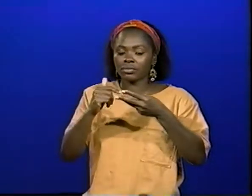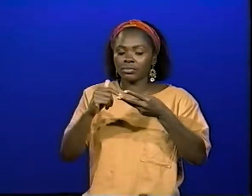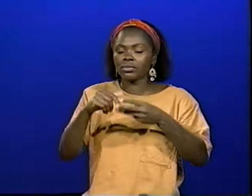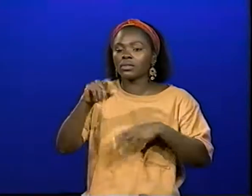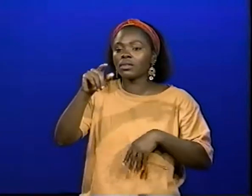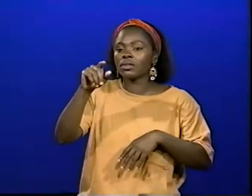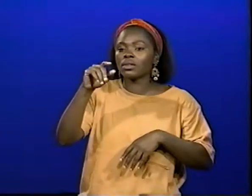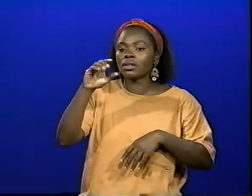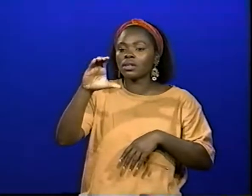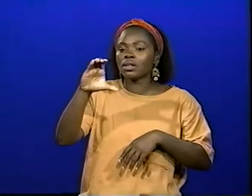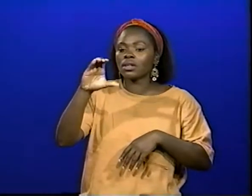Next,